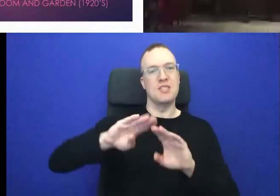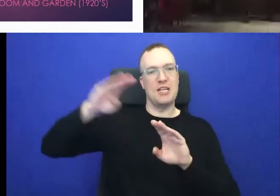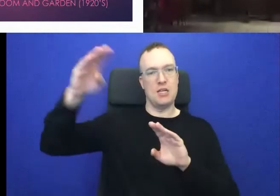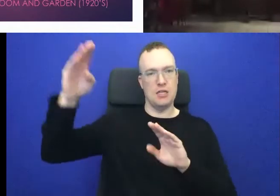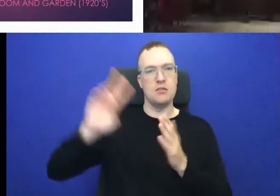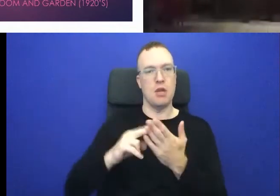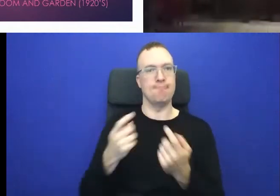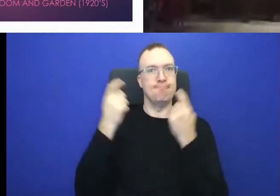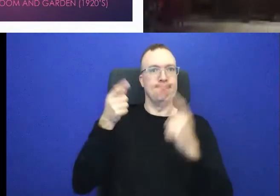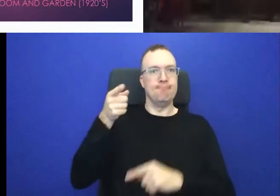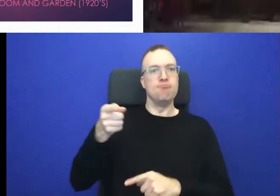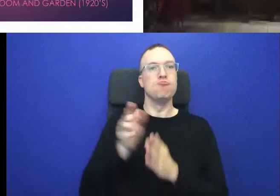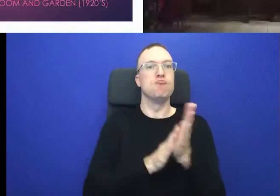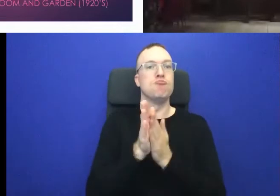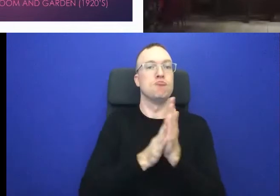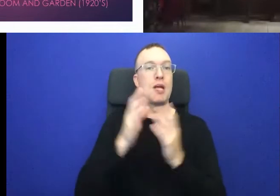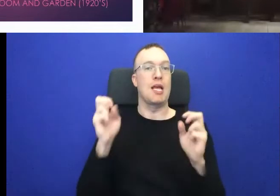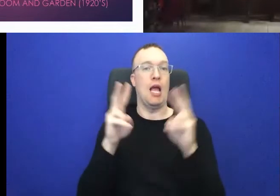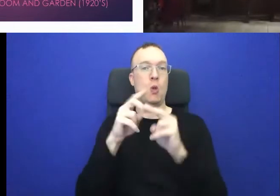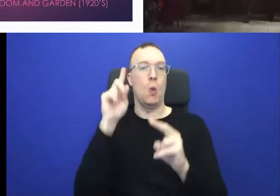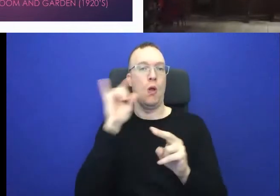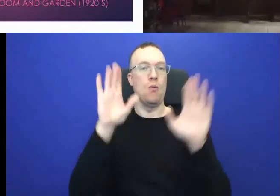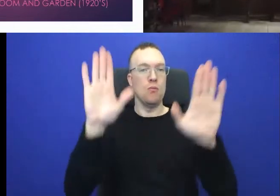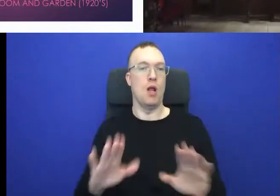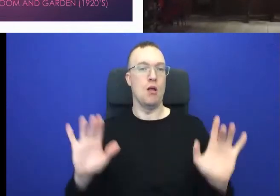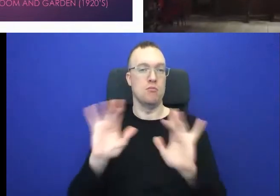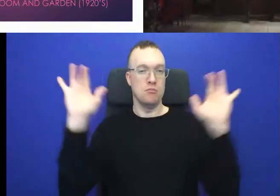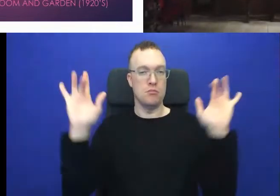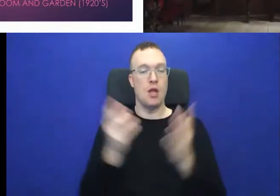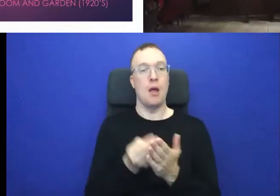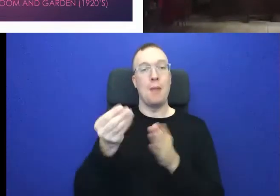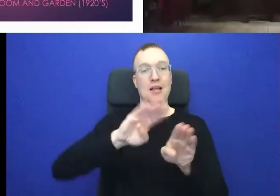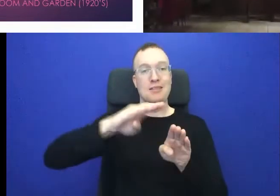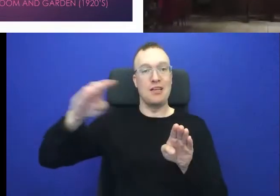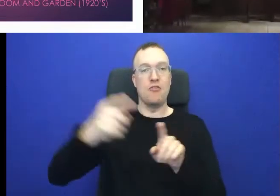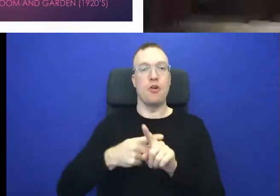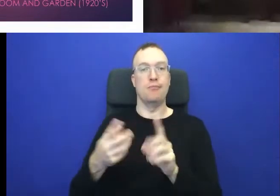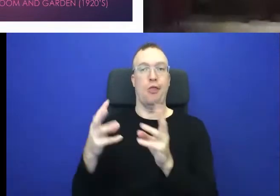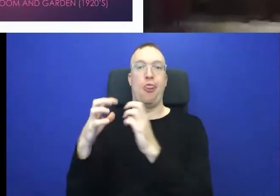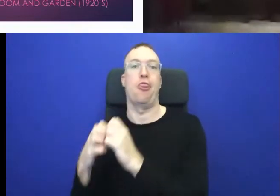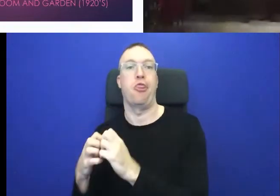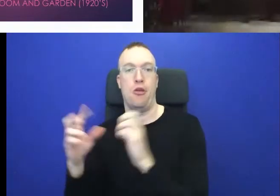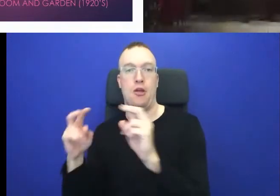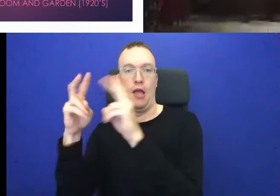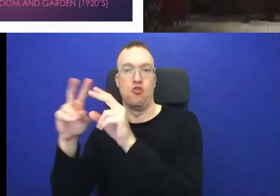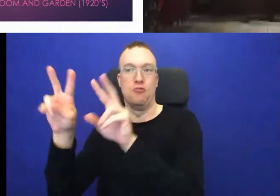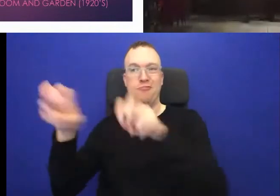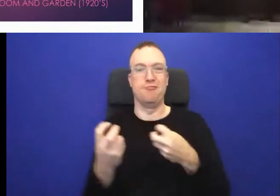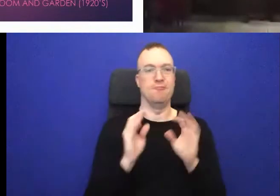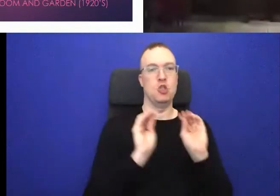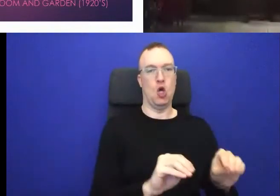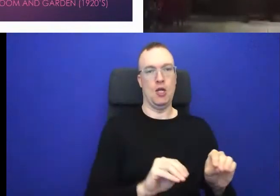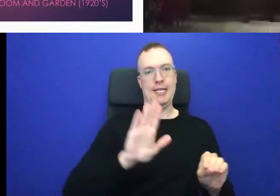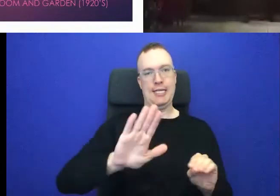to make his castle look fantastic, buys this staircase from a rather rundown palace and installs it in Hurstmonceux Zoo. And you can see on the slide